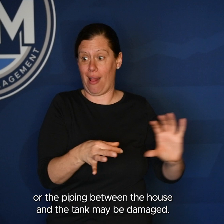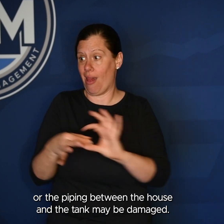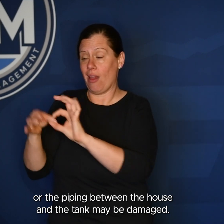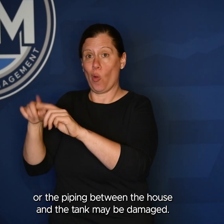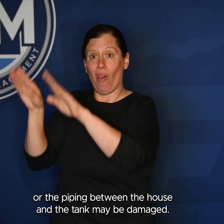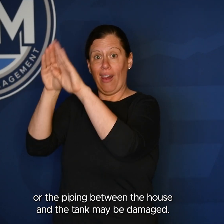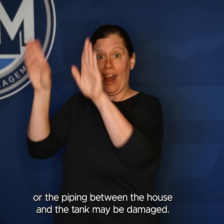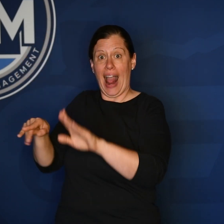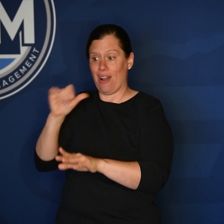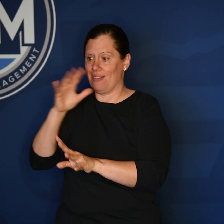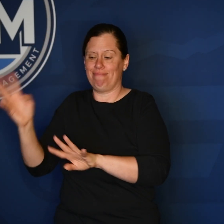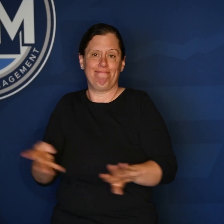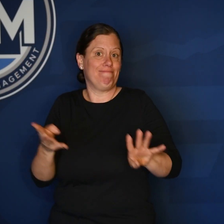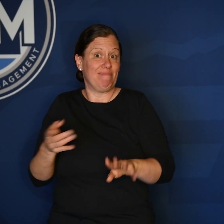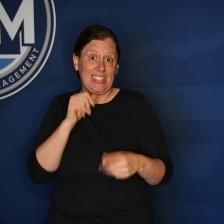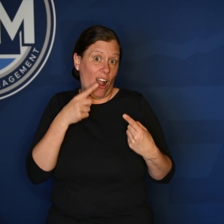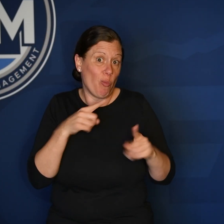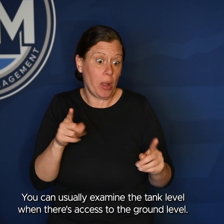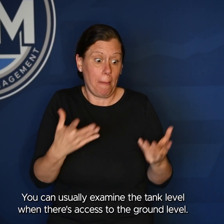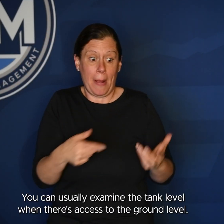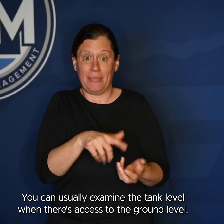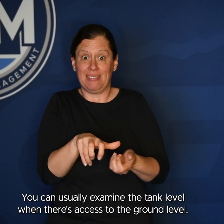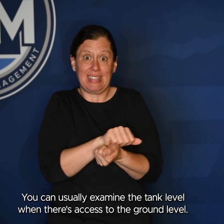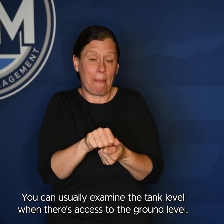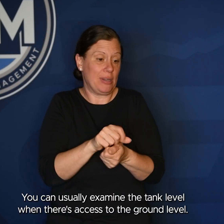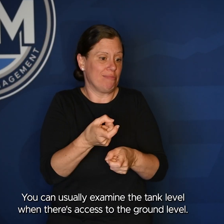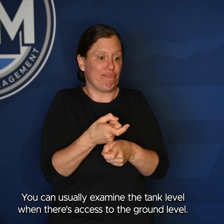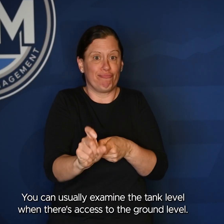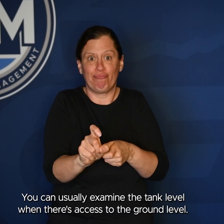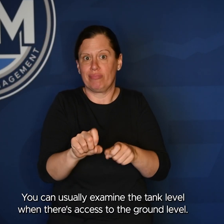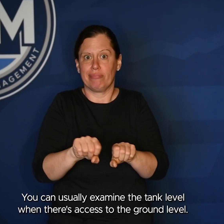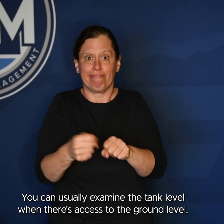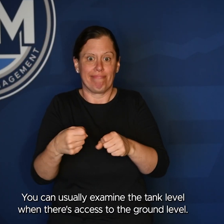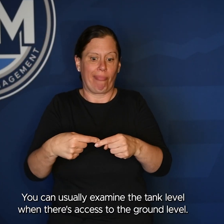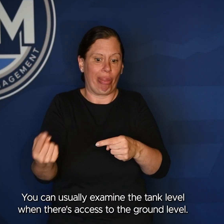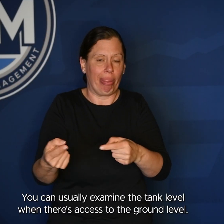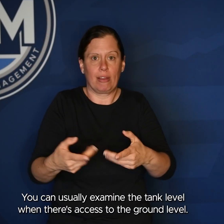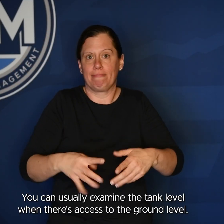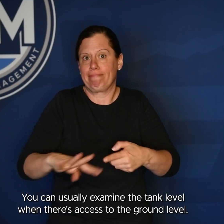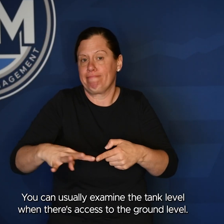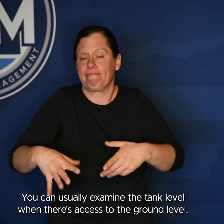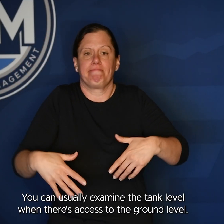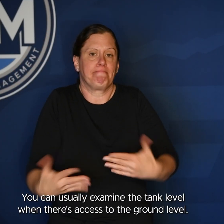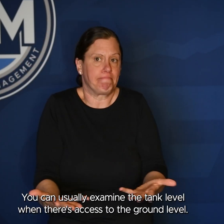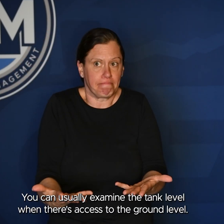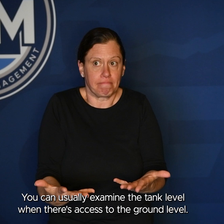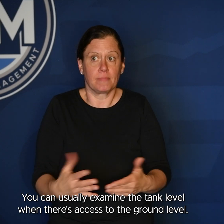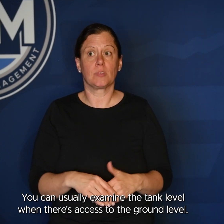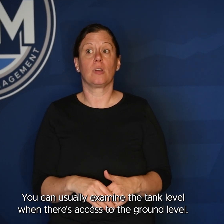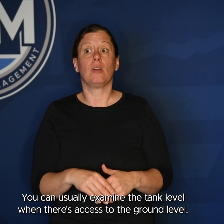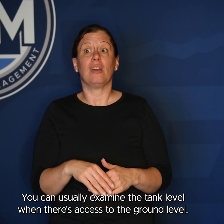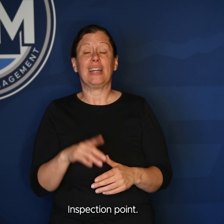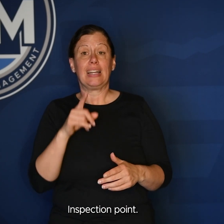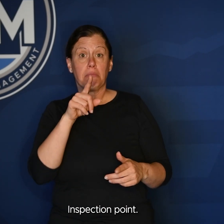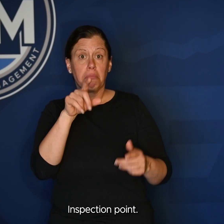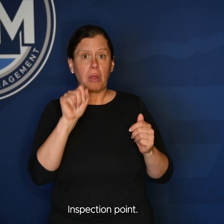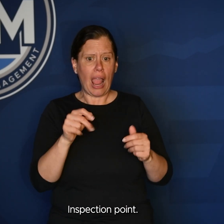be damaged. You can usually examine the tank level when there's access to the ground level inspection